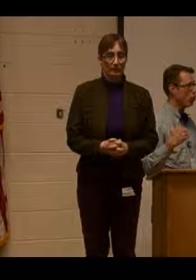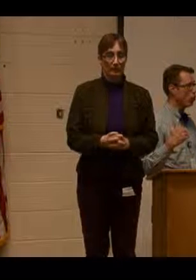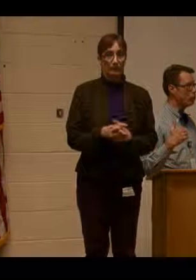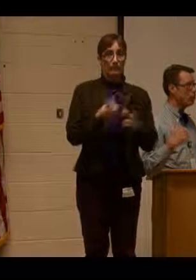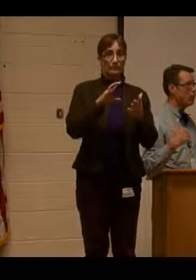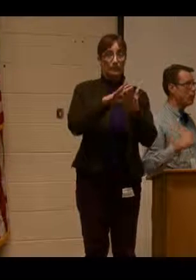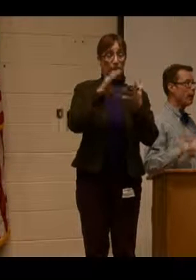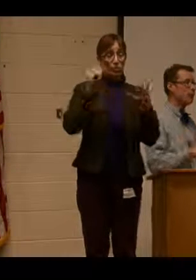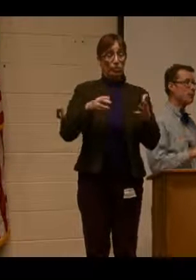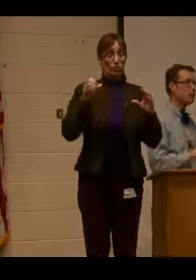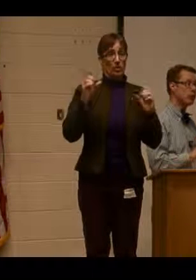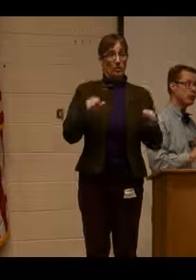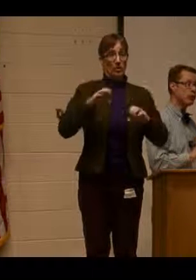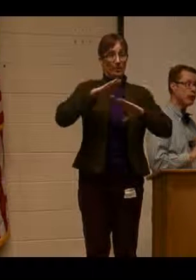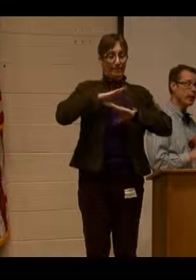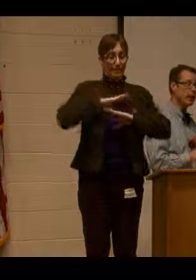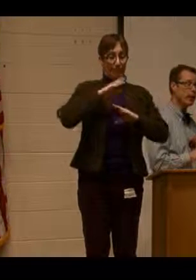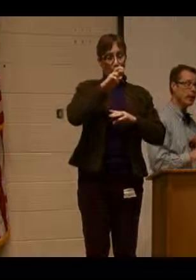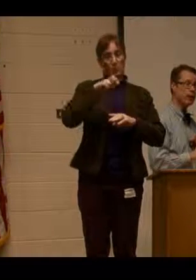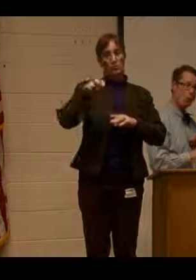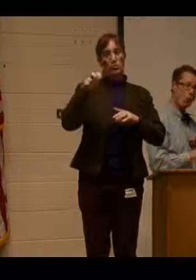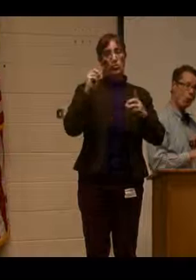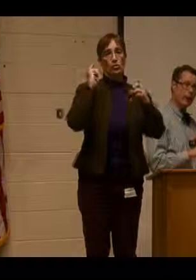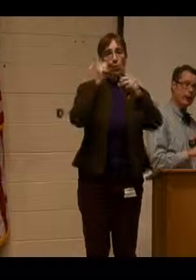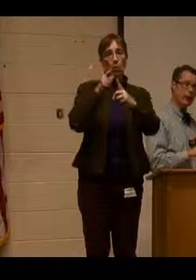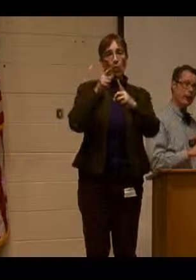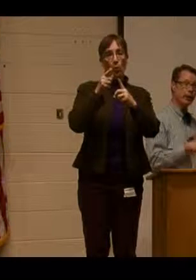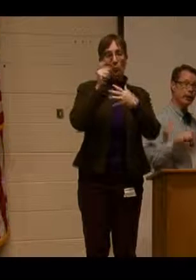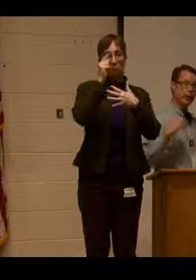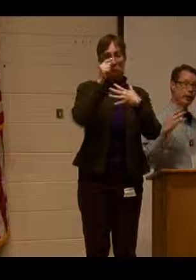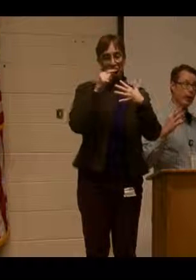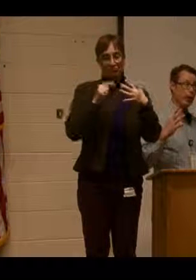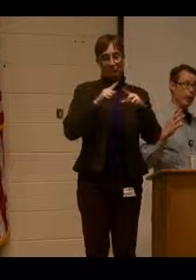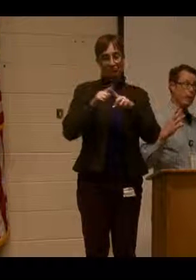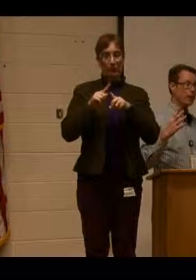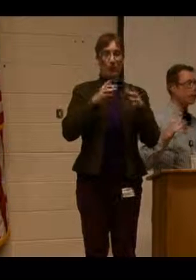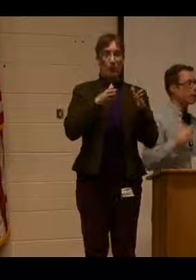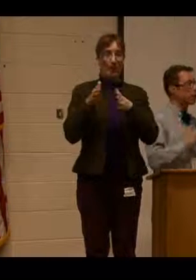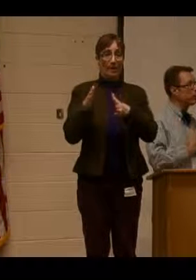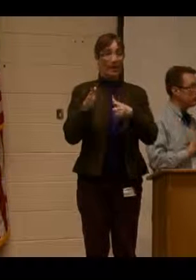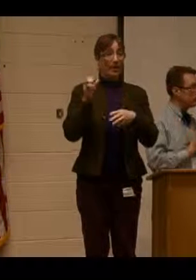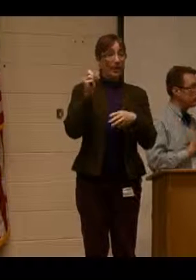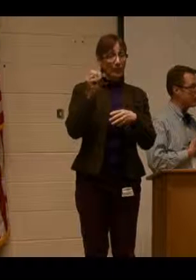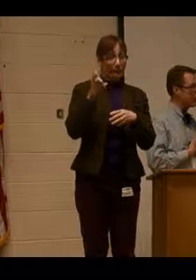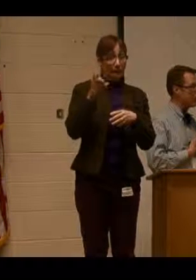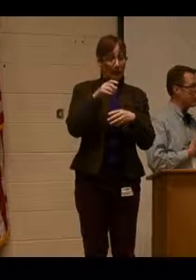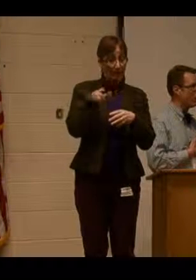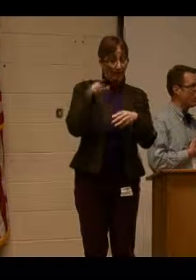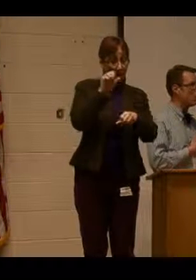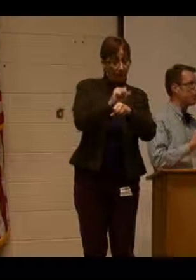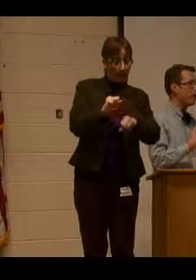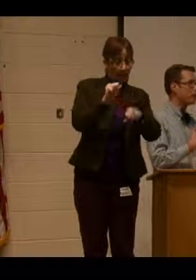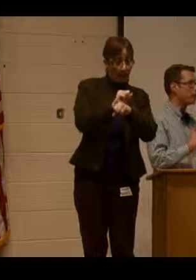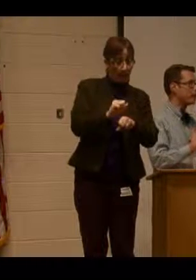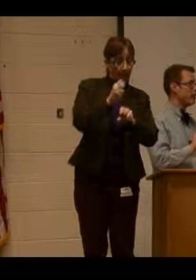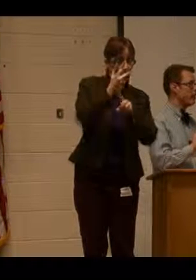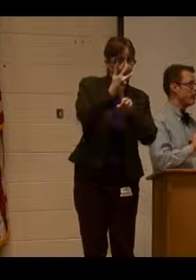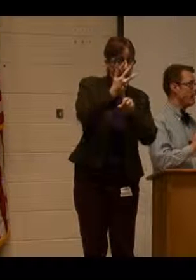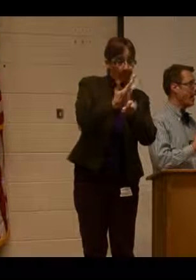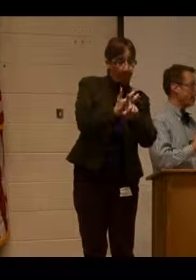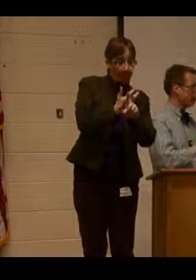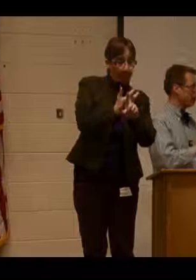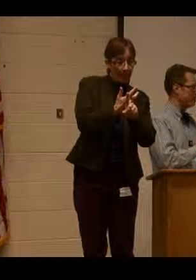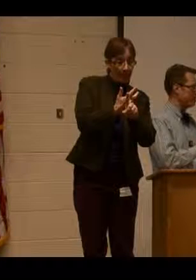Generally, if they're employed for 3 months without any outside support from